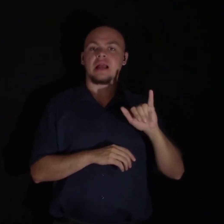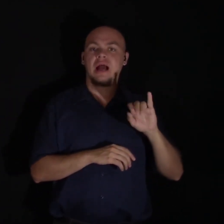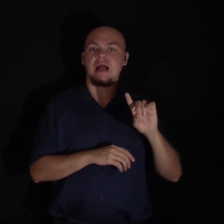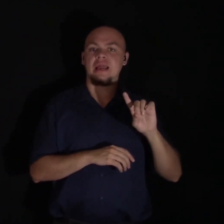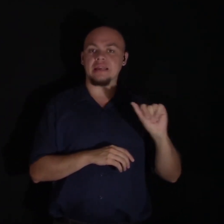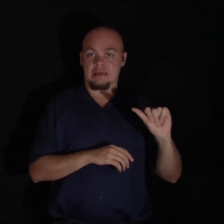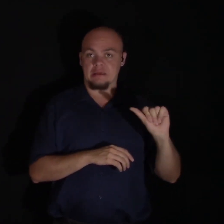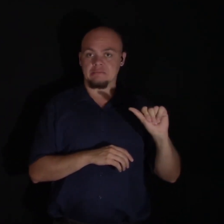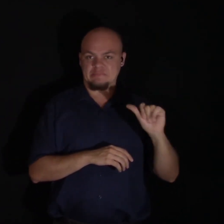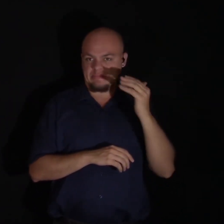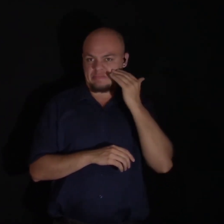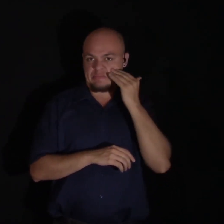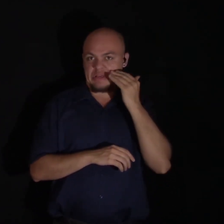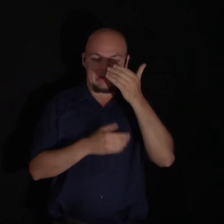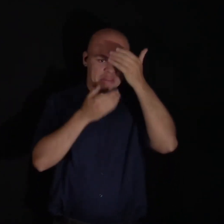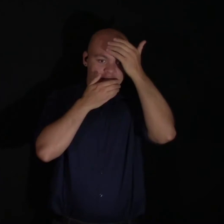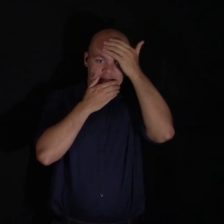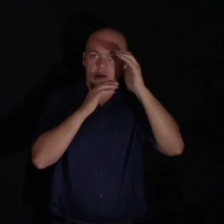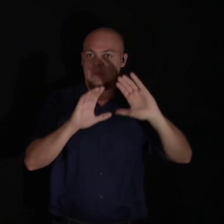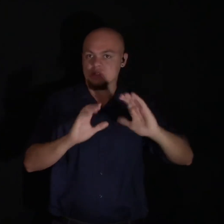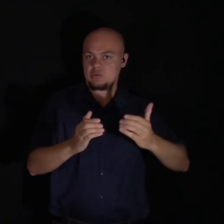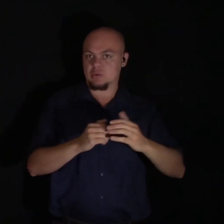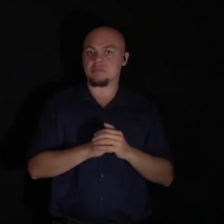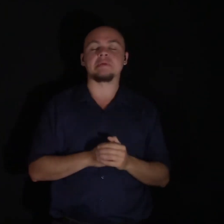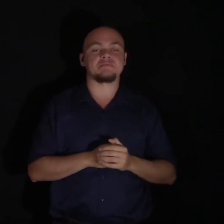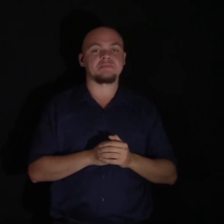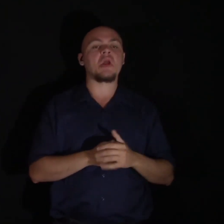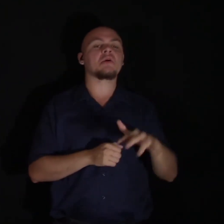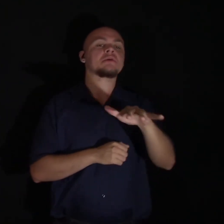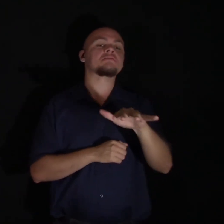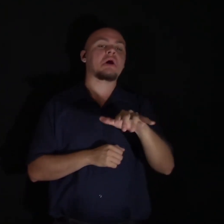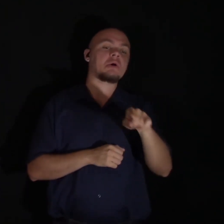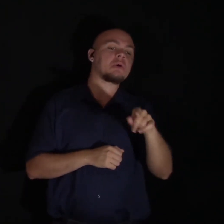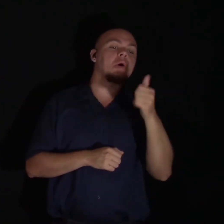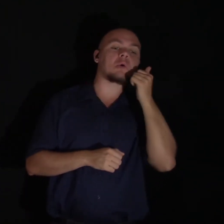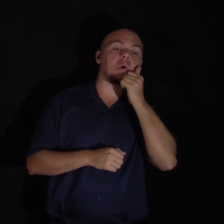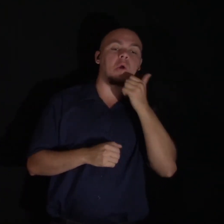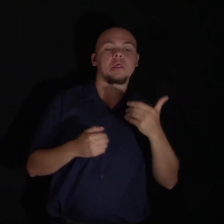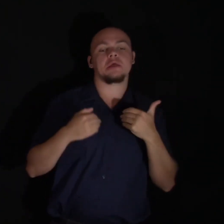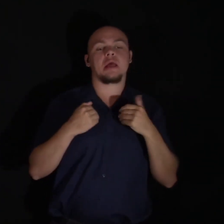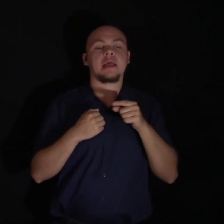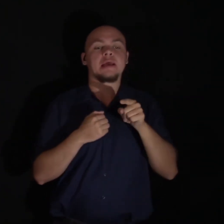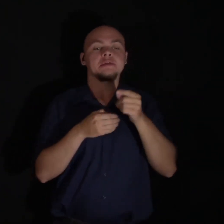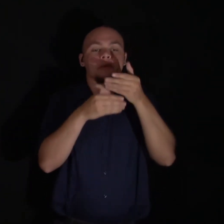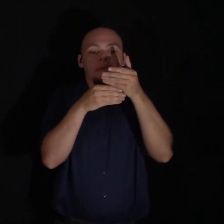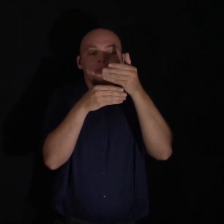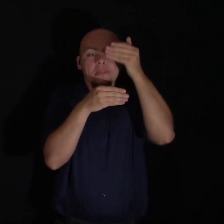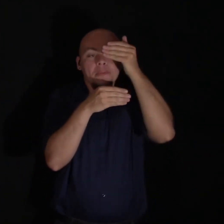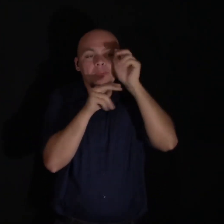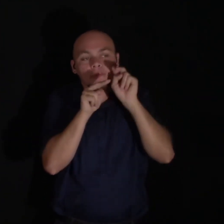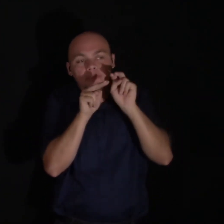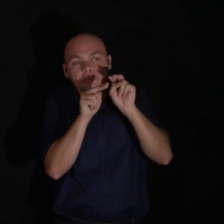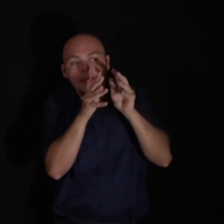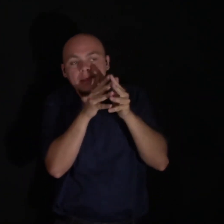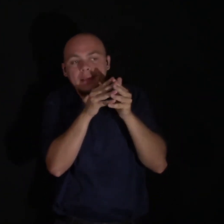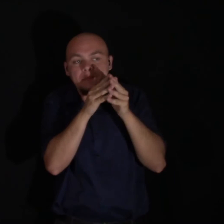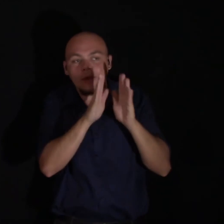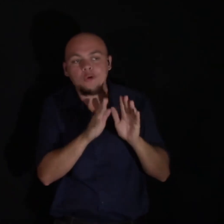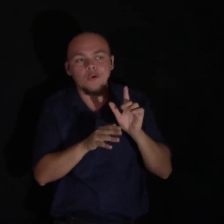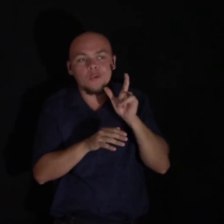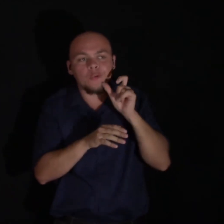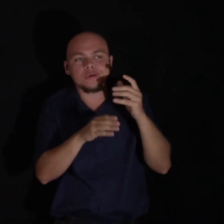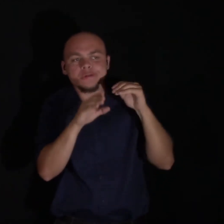And we're standing at a courtyard one morning and there's this little girl and she's peeking through the window to stare at the Americans that were standing in her